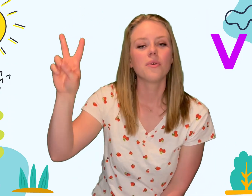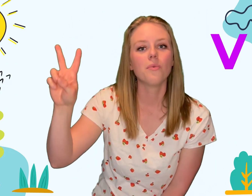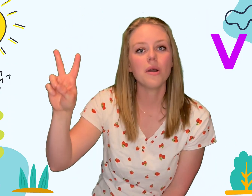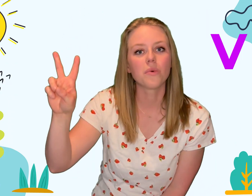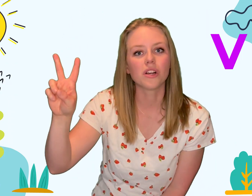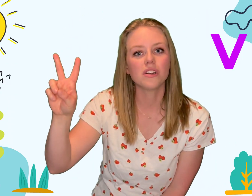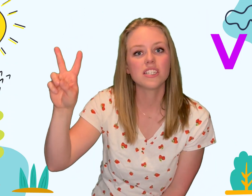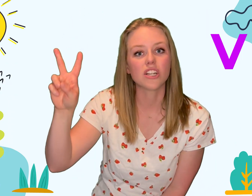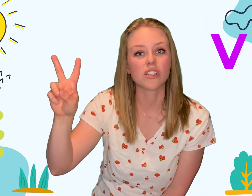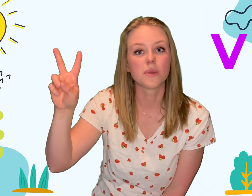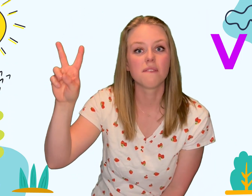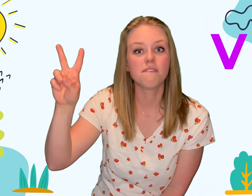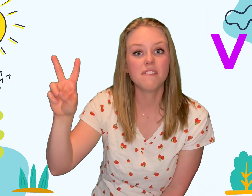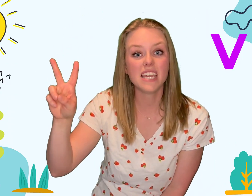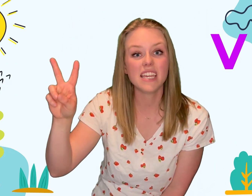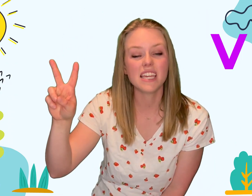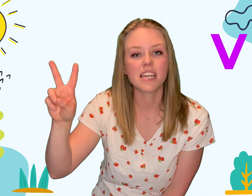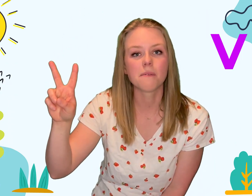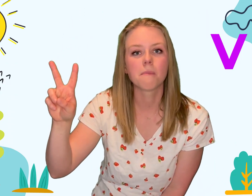What word starts with V?